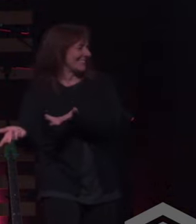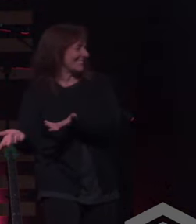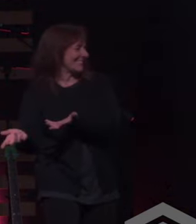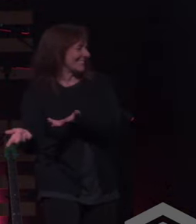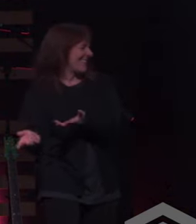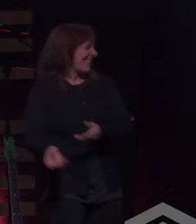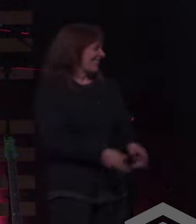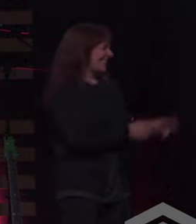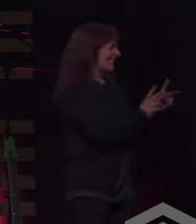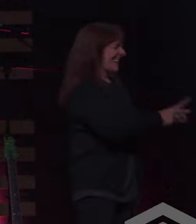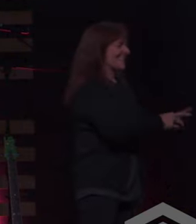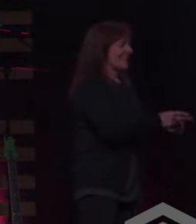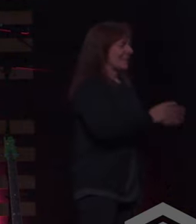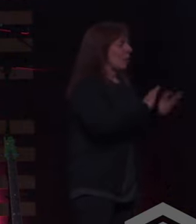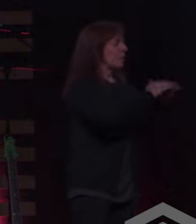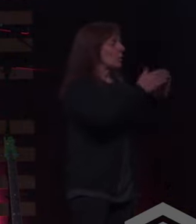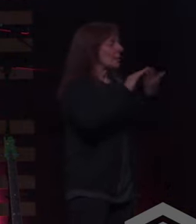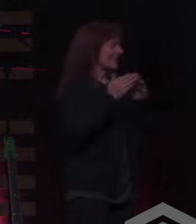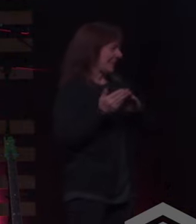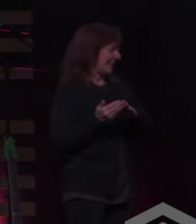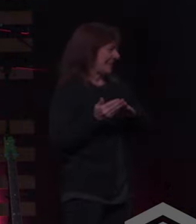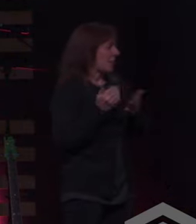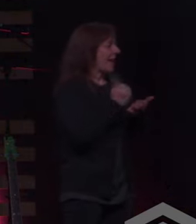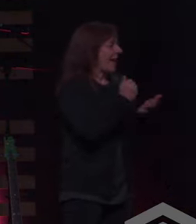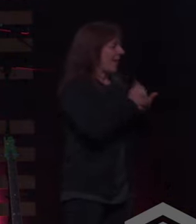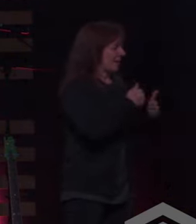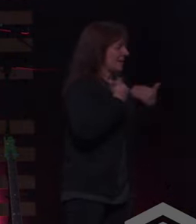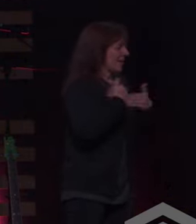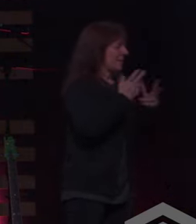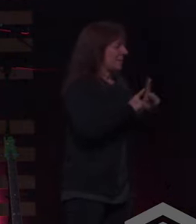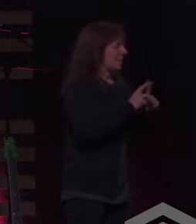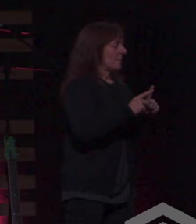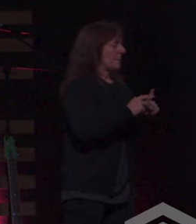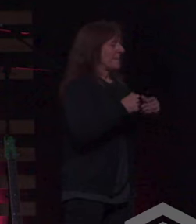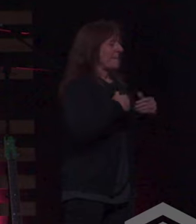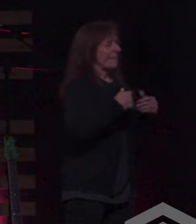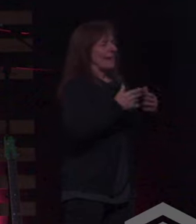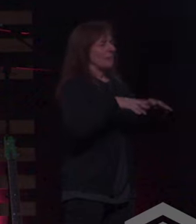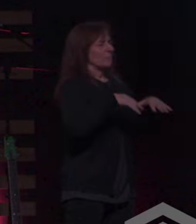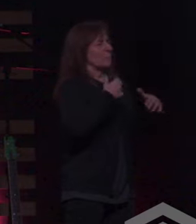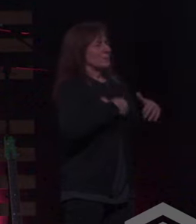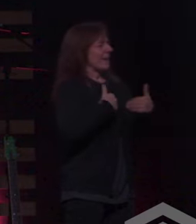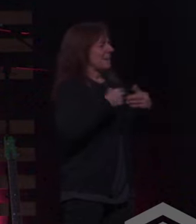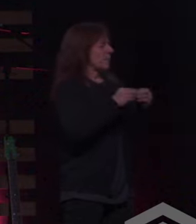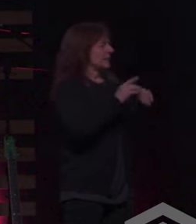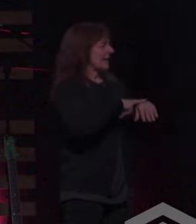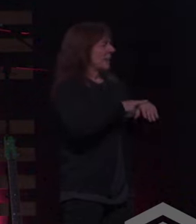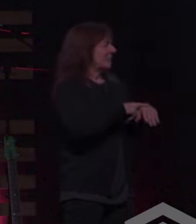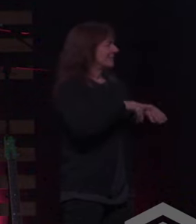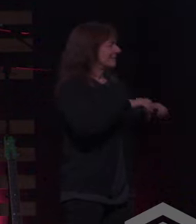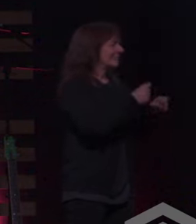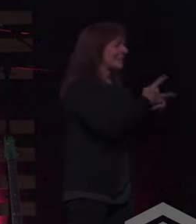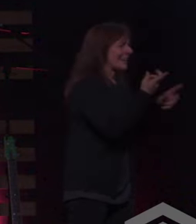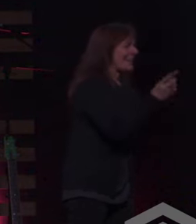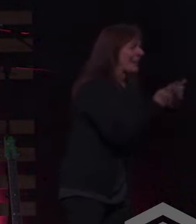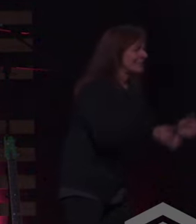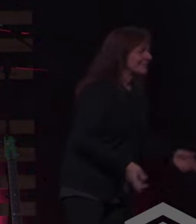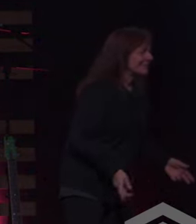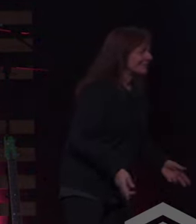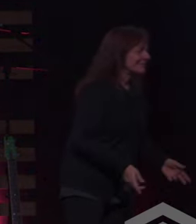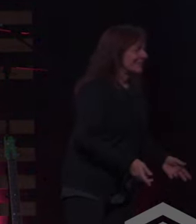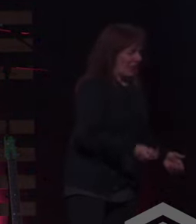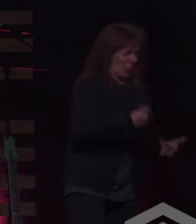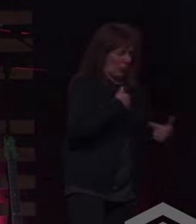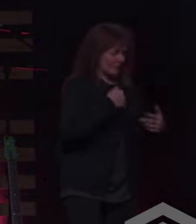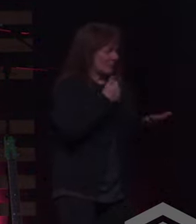purpose of community, man. We need to be coming along and helping these younger couples. And I wish I had more time to talk about that. Here's the deal. We take